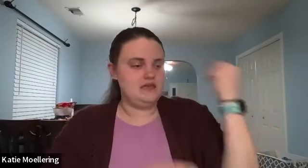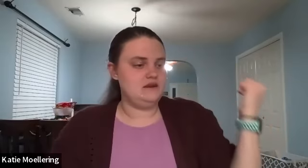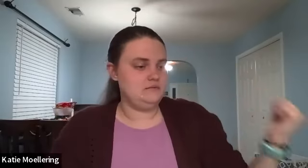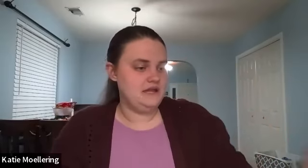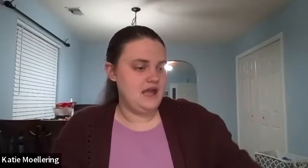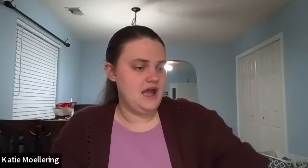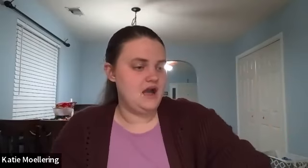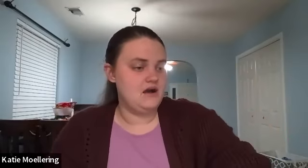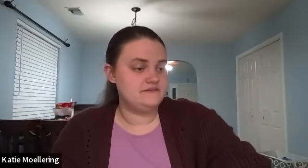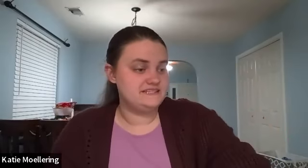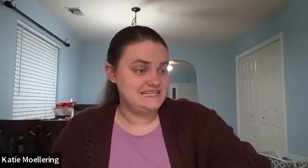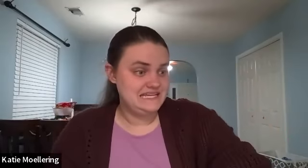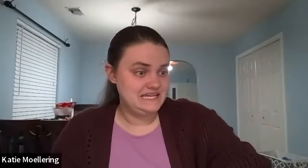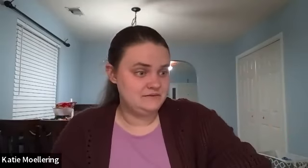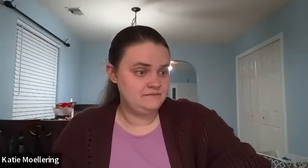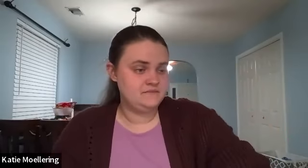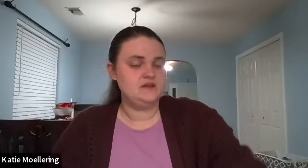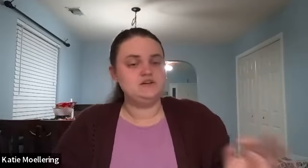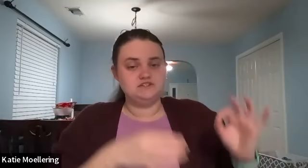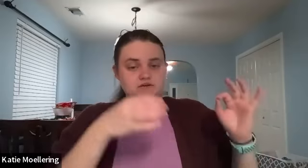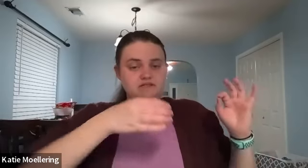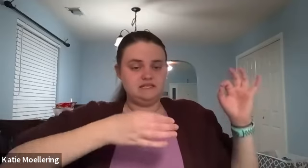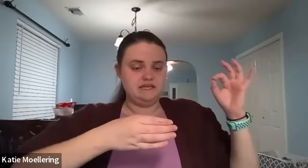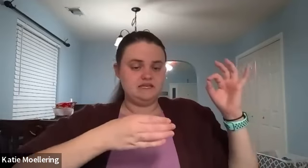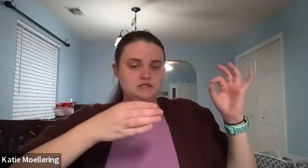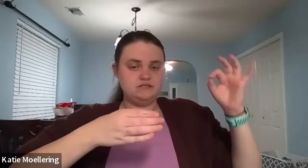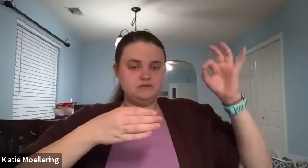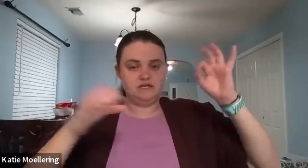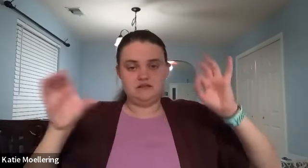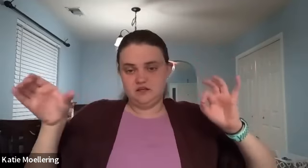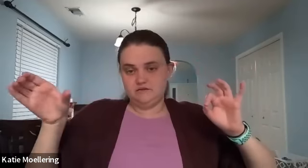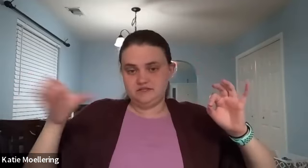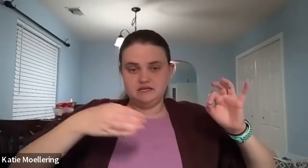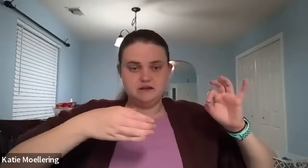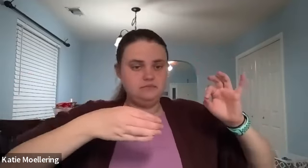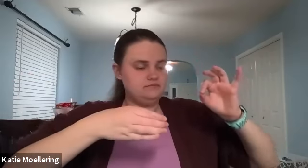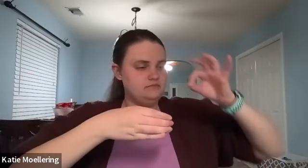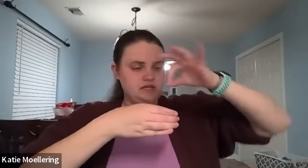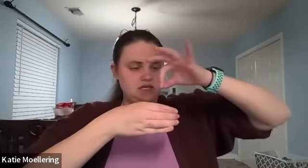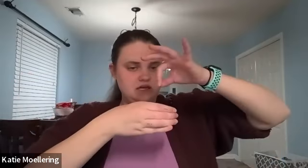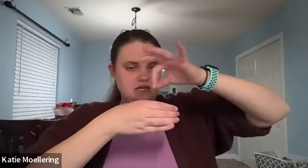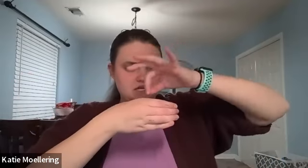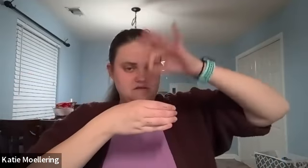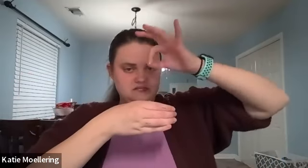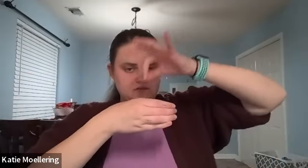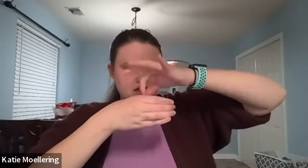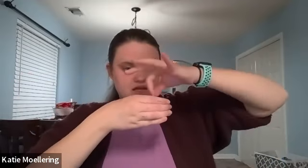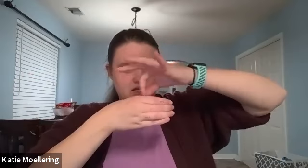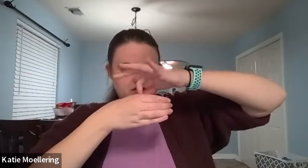Then we have tea. So tea is going to be like you have a pretend cup, and you have the tea bag, and you